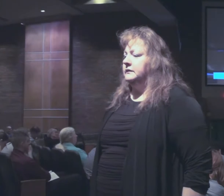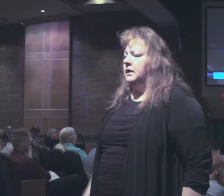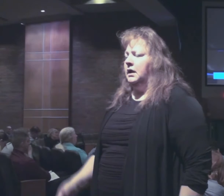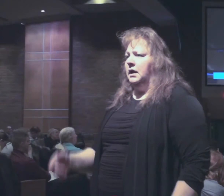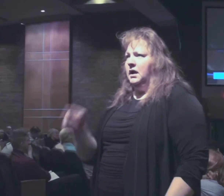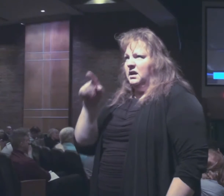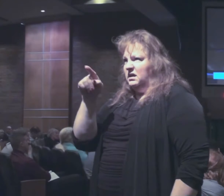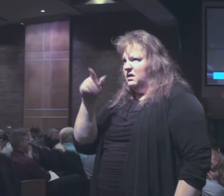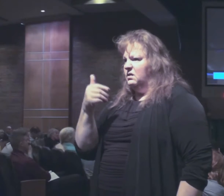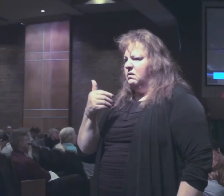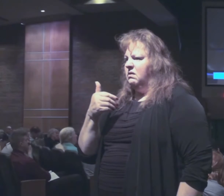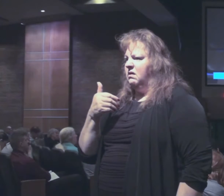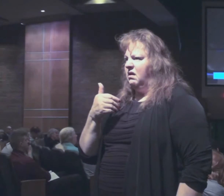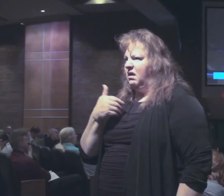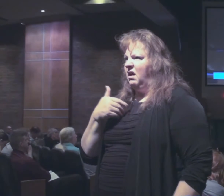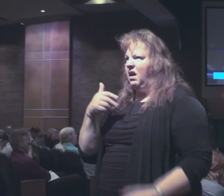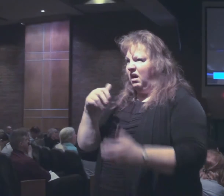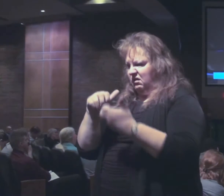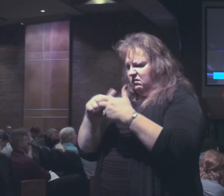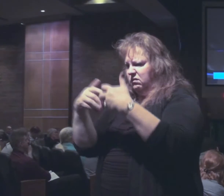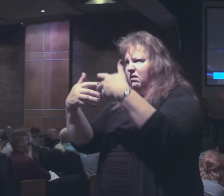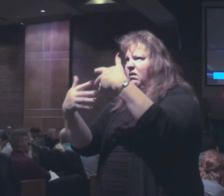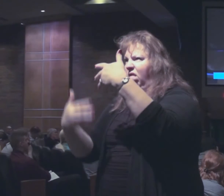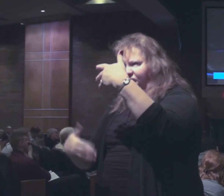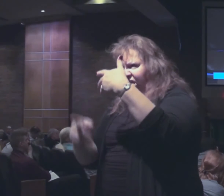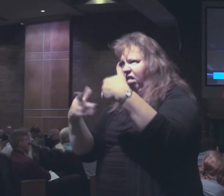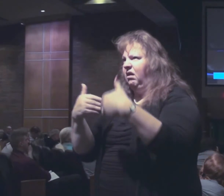Because it looks like you have a lot of trouble in your life.